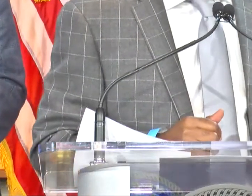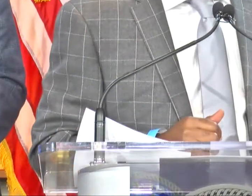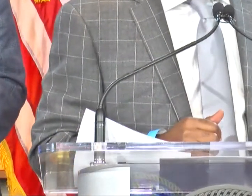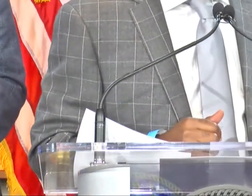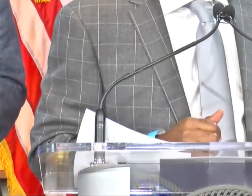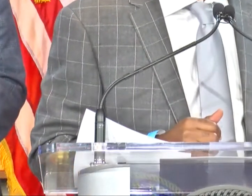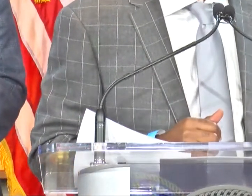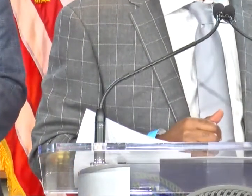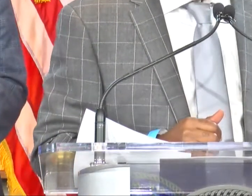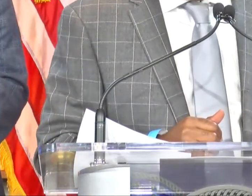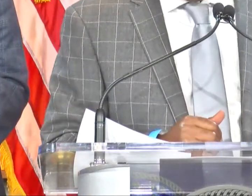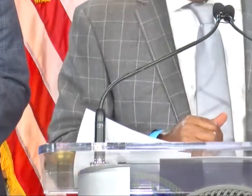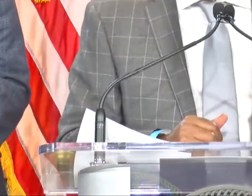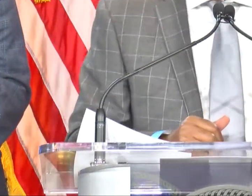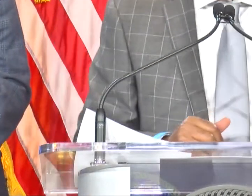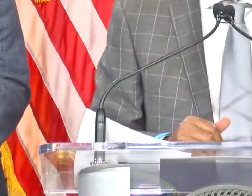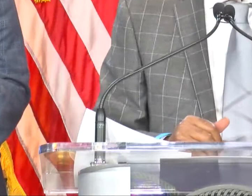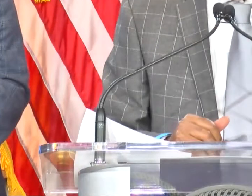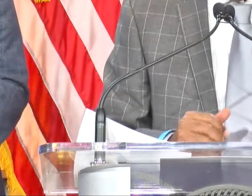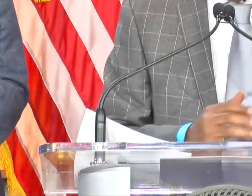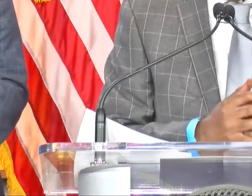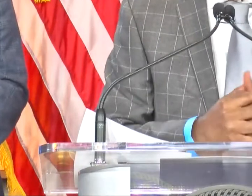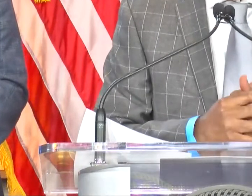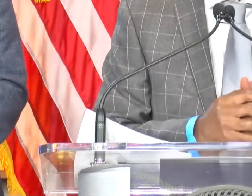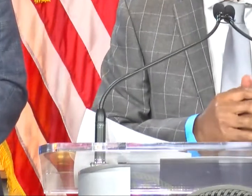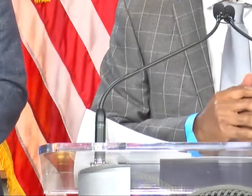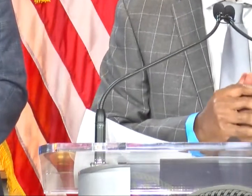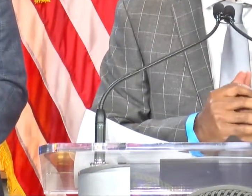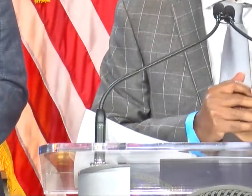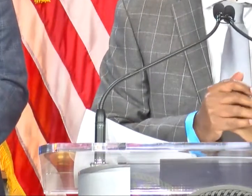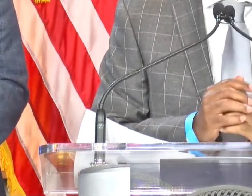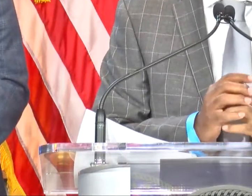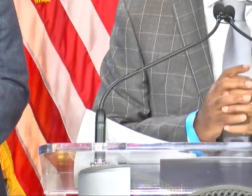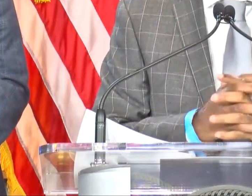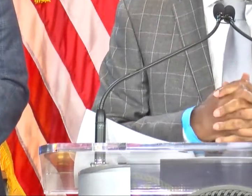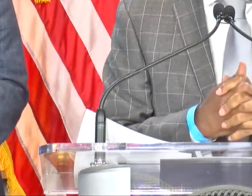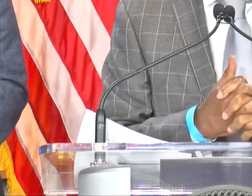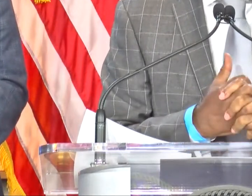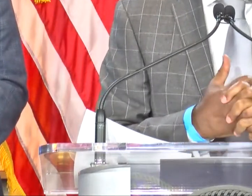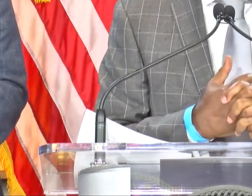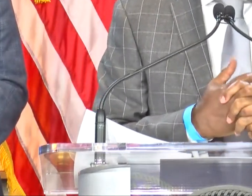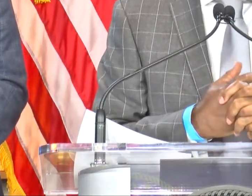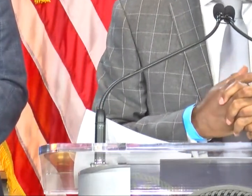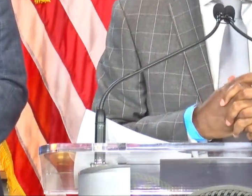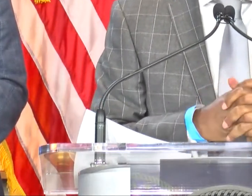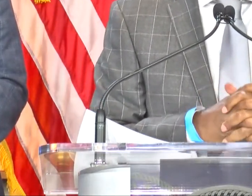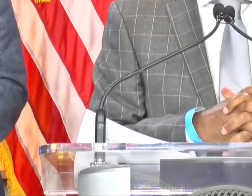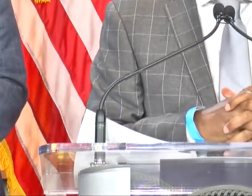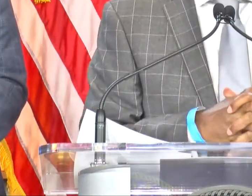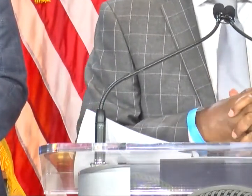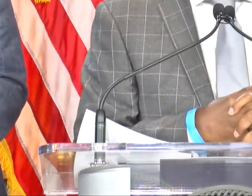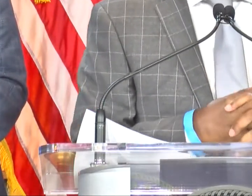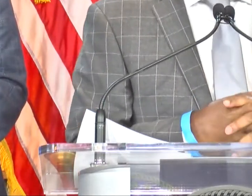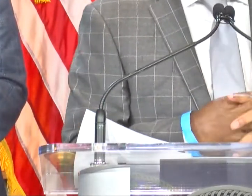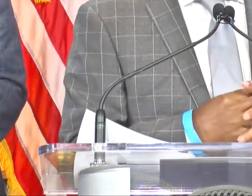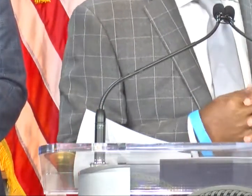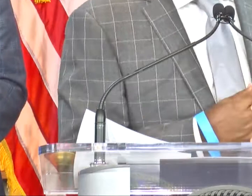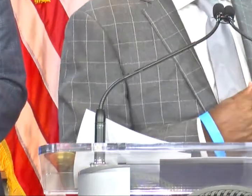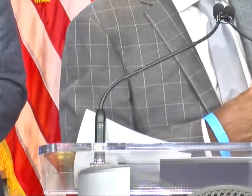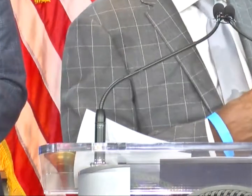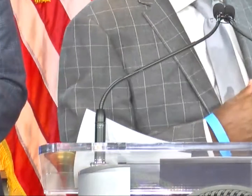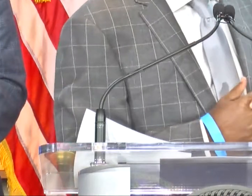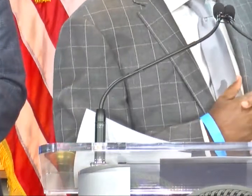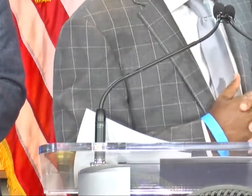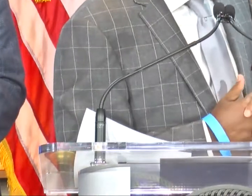the Houston Area Urban League. And then Marie Flickinger, who